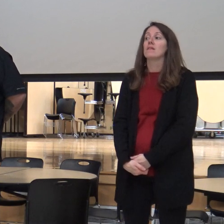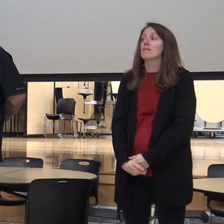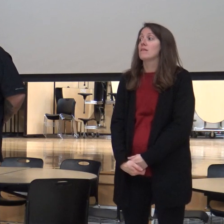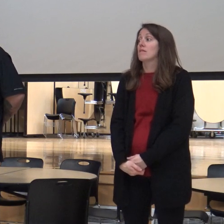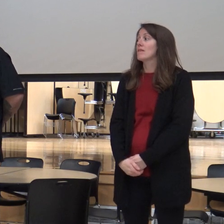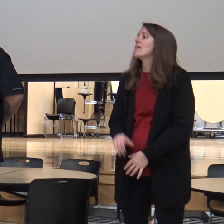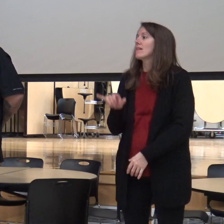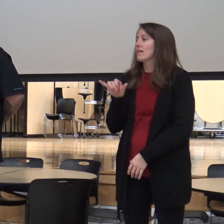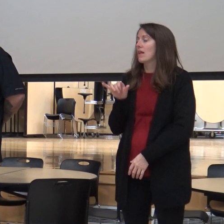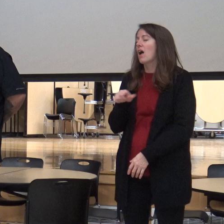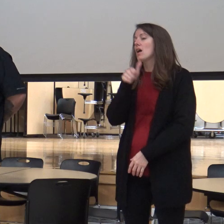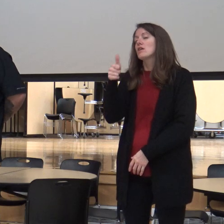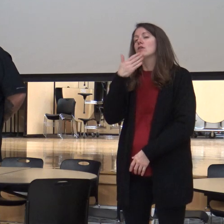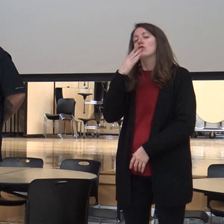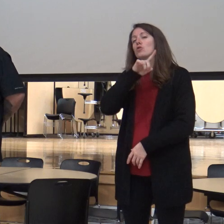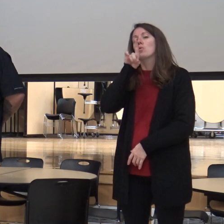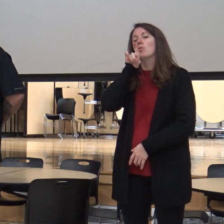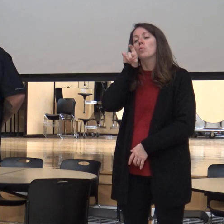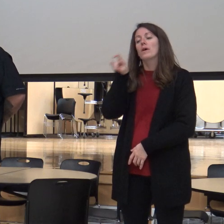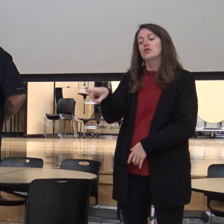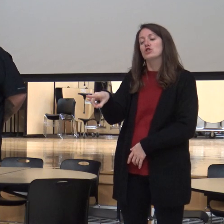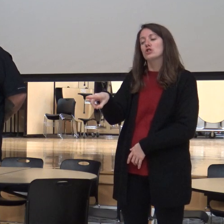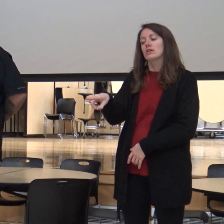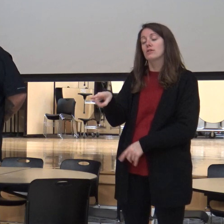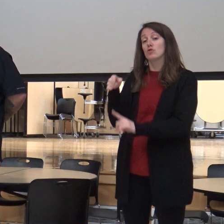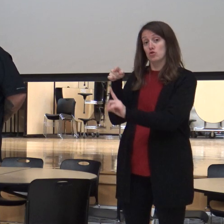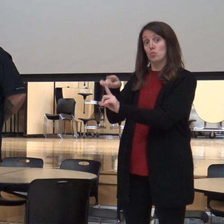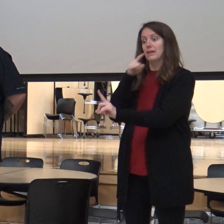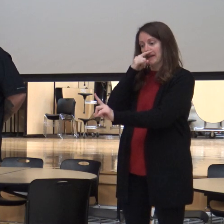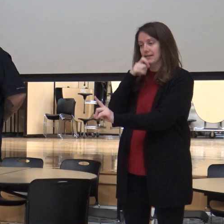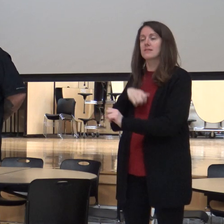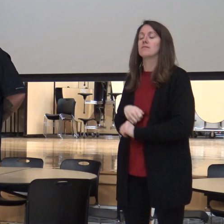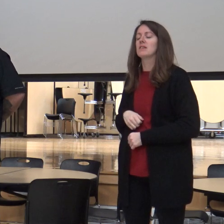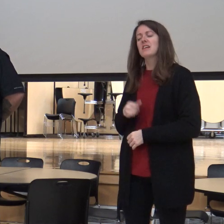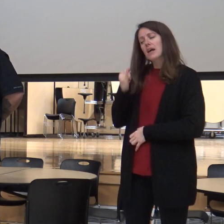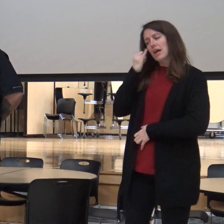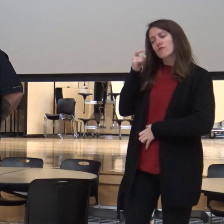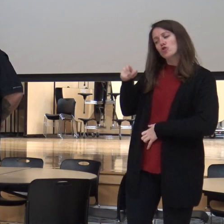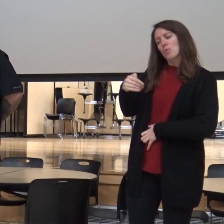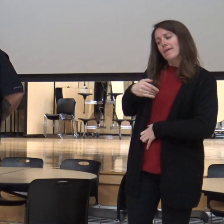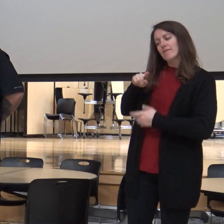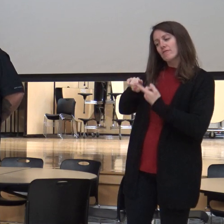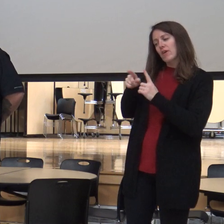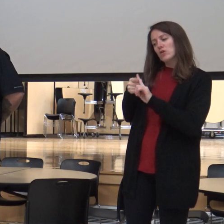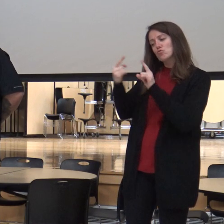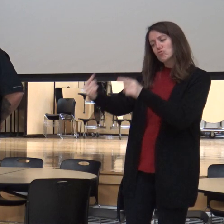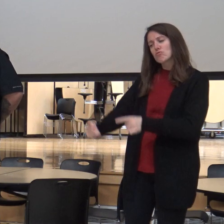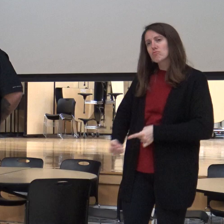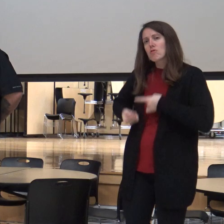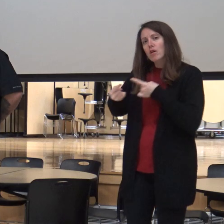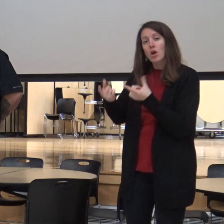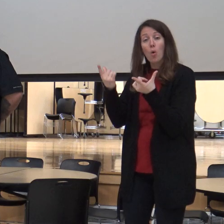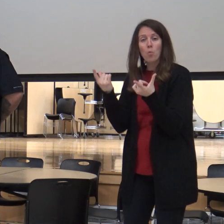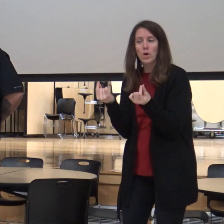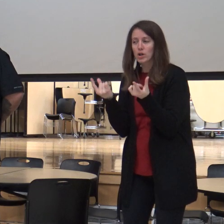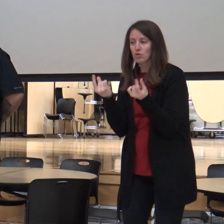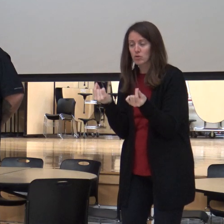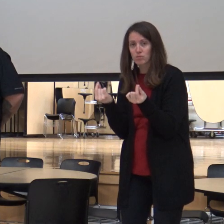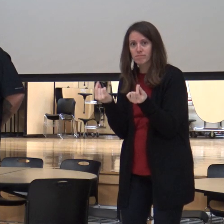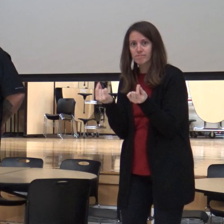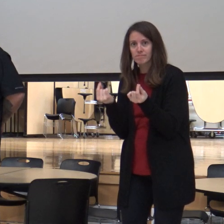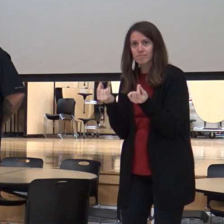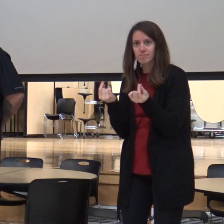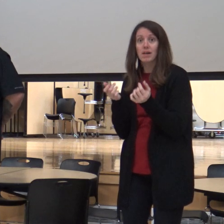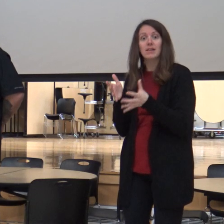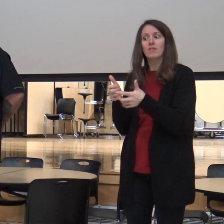Another good question to ask the kids is if you had a friend that was really struggling, how would you handle that? leave it kind of open to begin